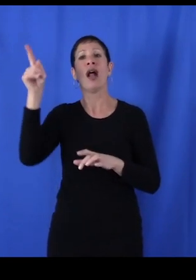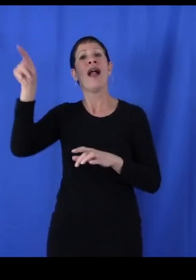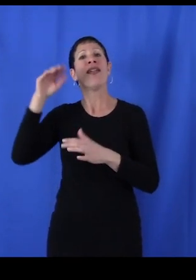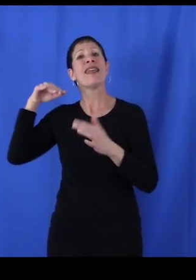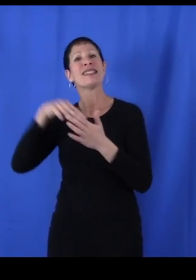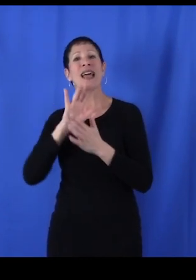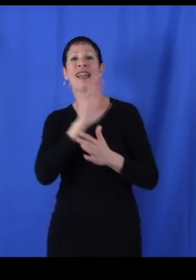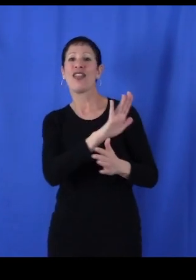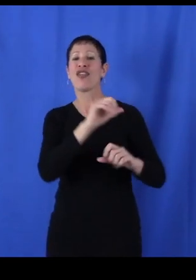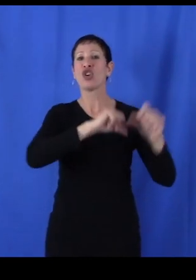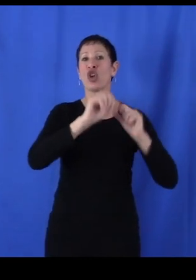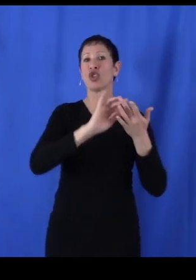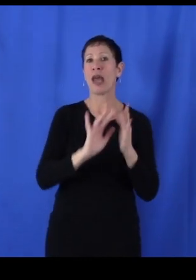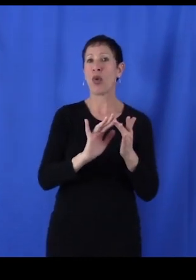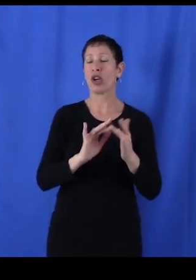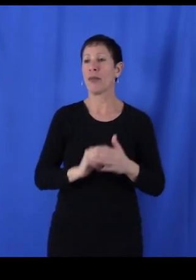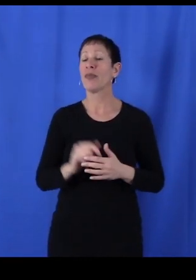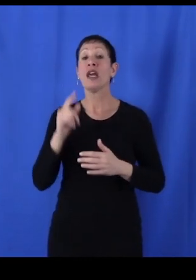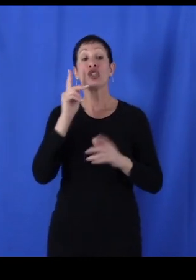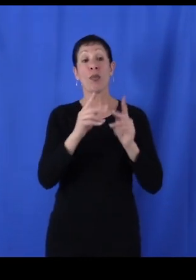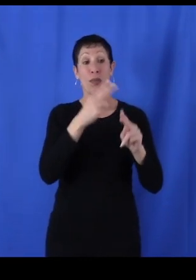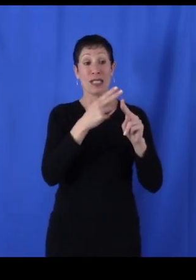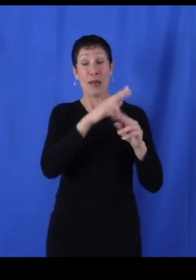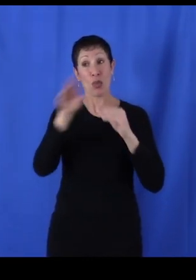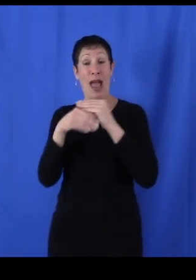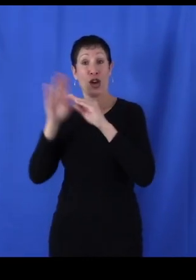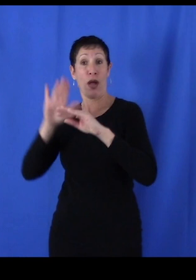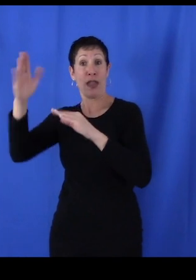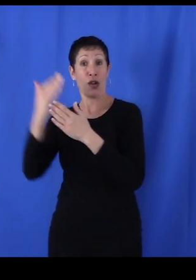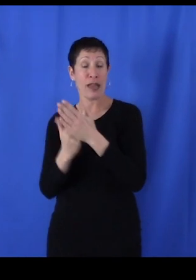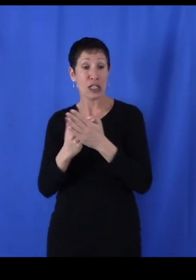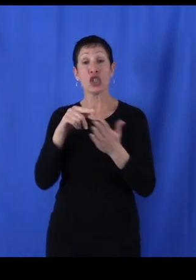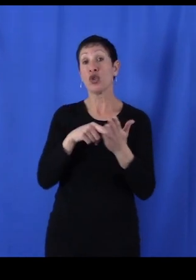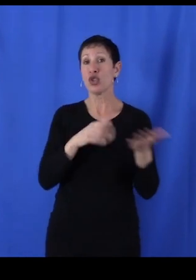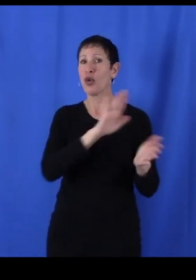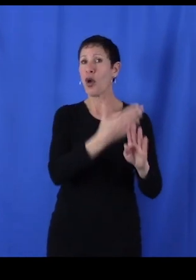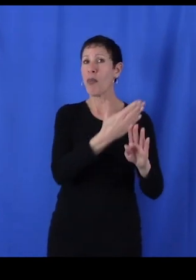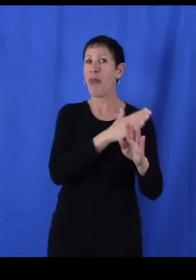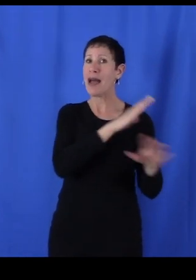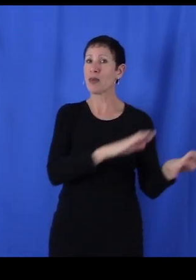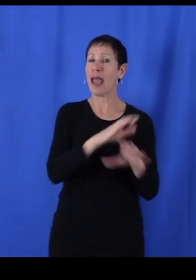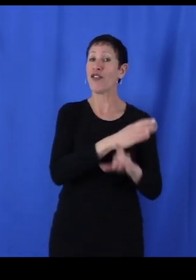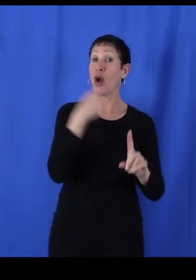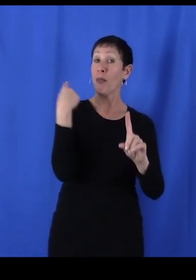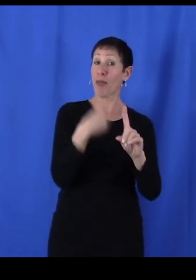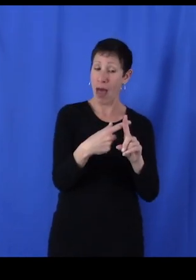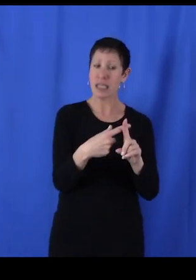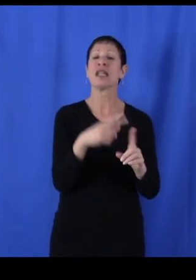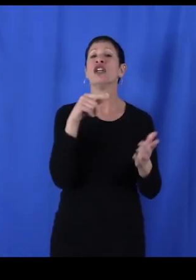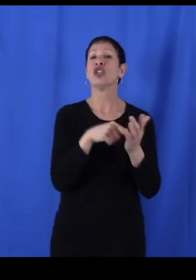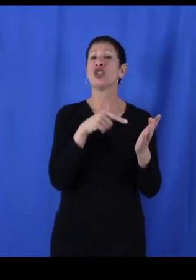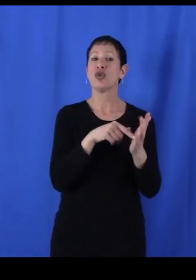their social networks, right? So they put people on the heat list not only because of their past behavior, but because of